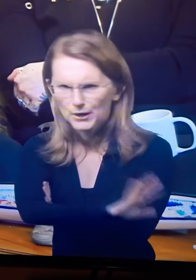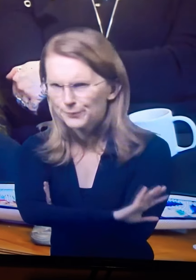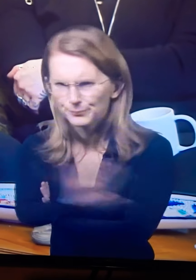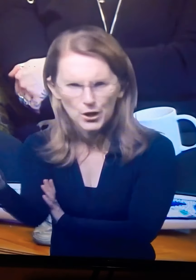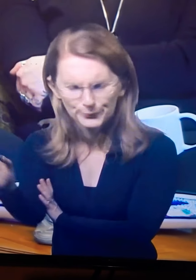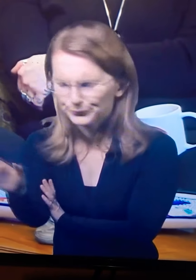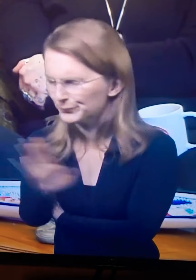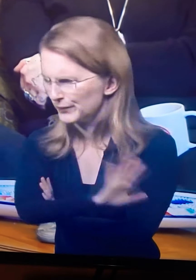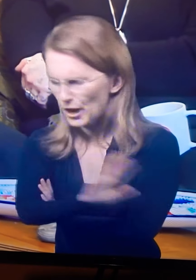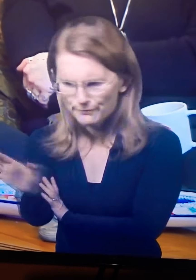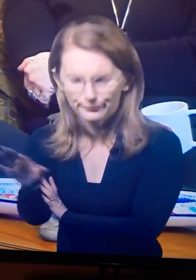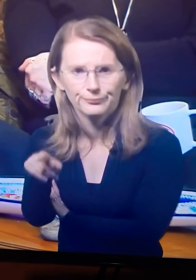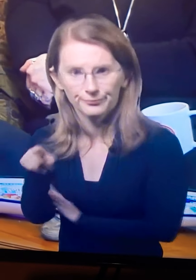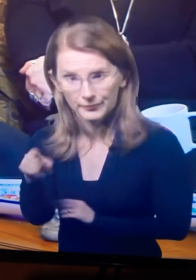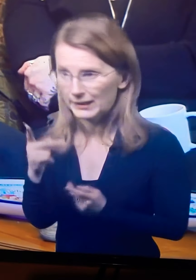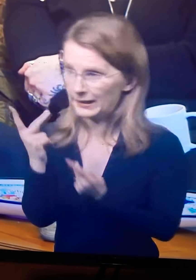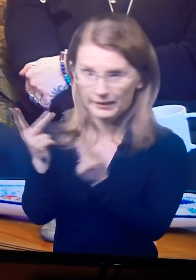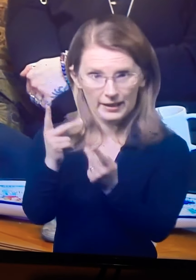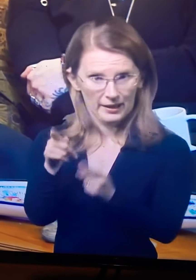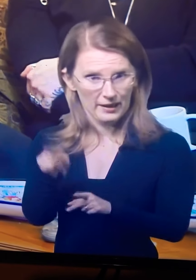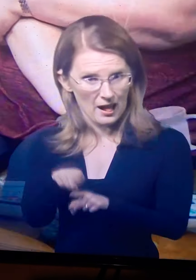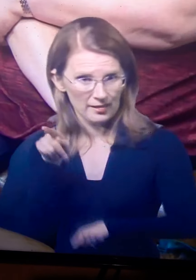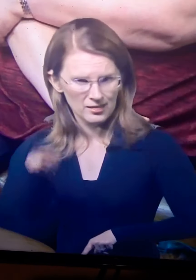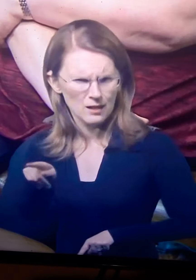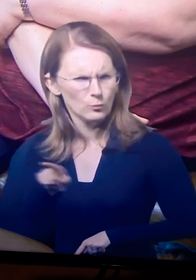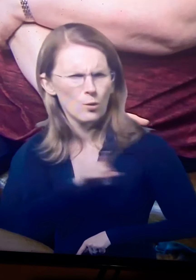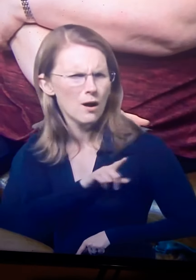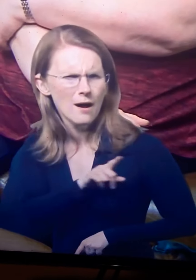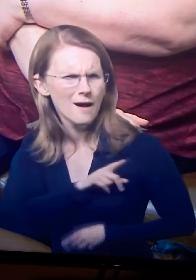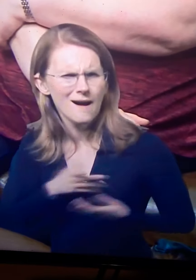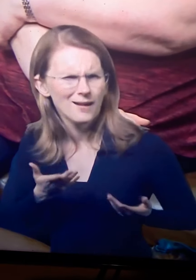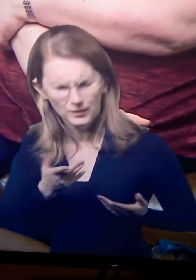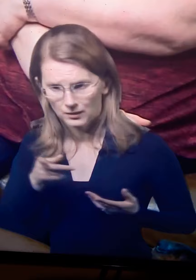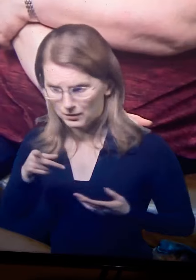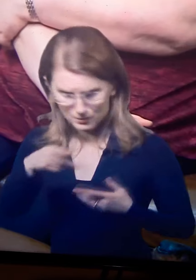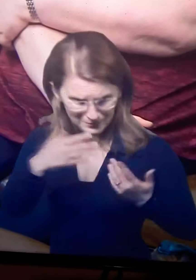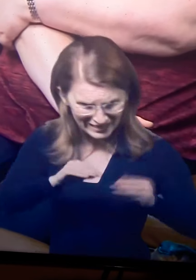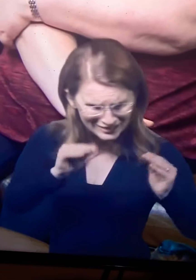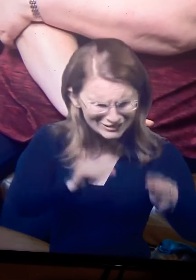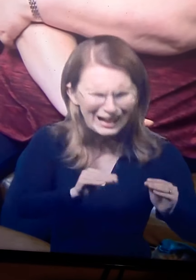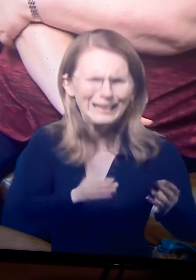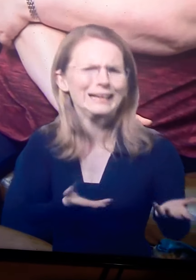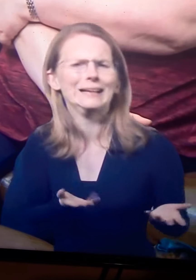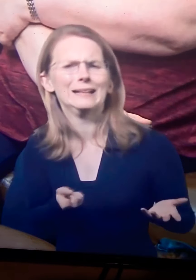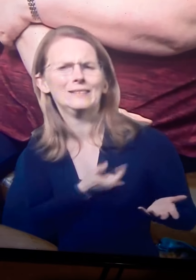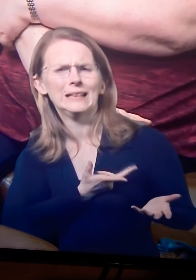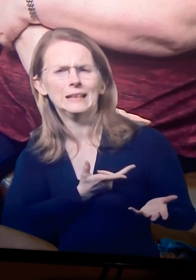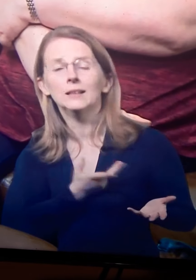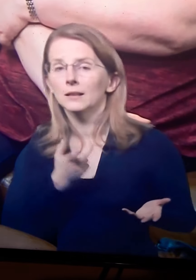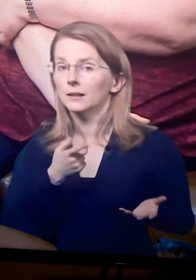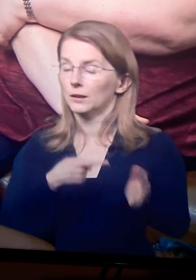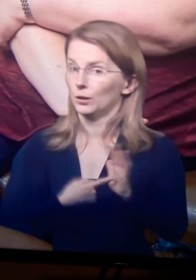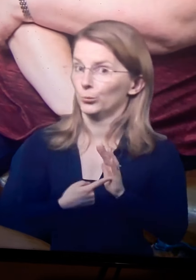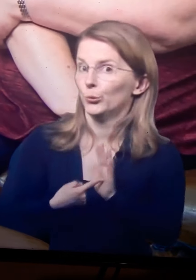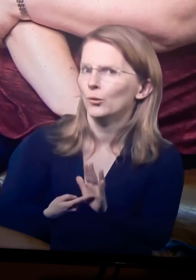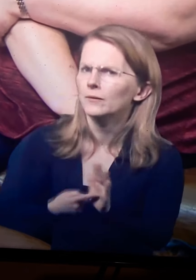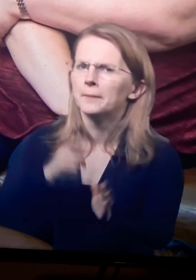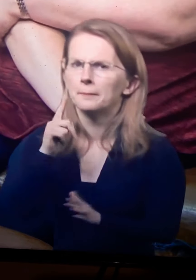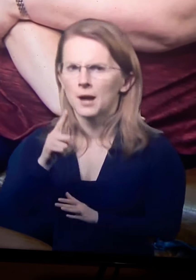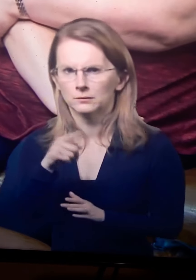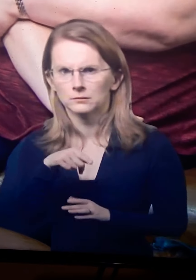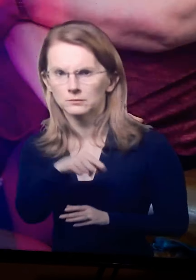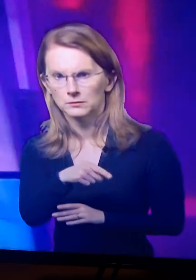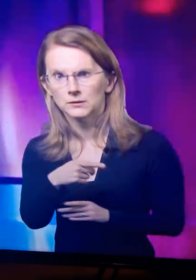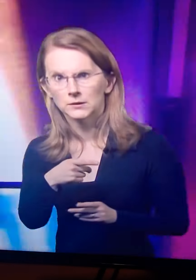Now, why is she doing that to herself? Go to all that training. Well, she proves the point. You can't teach them to sing, can you? Turns out if you're tone